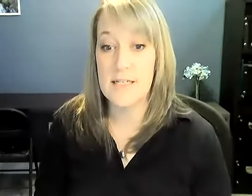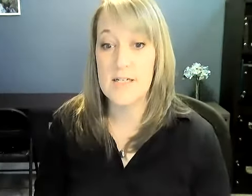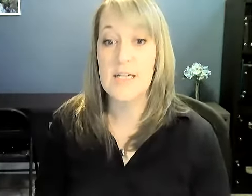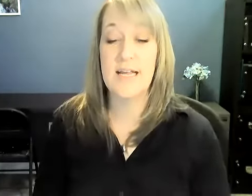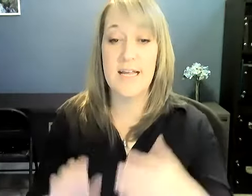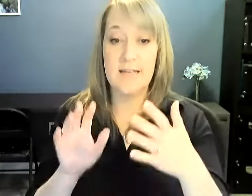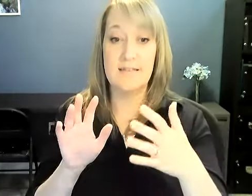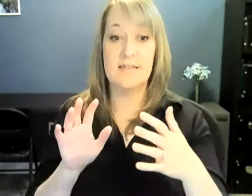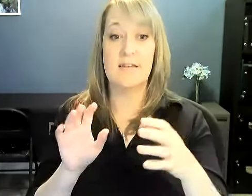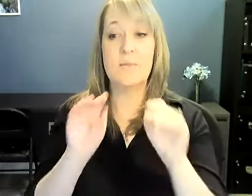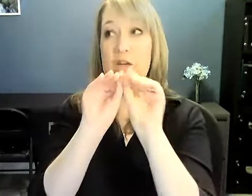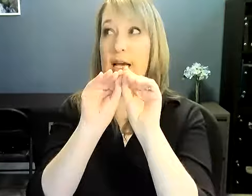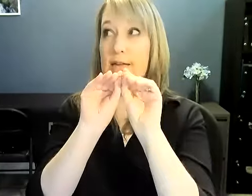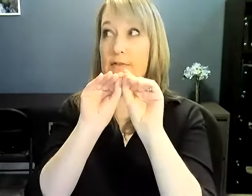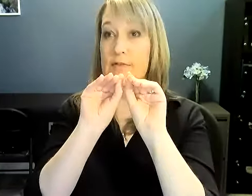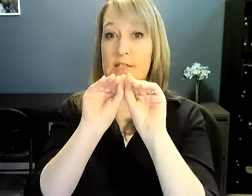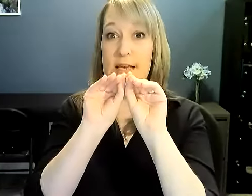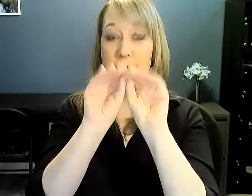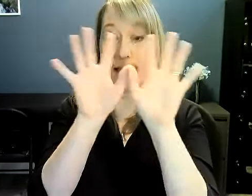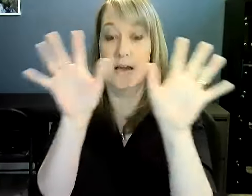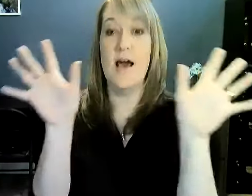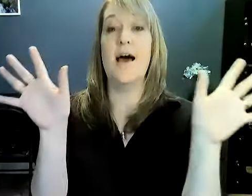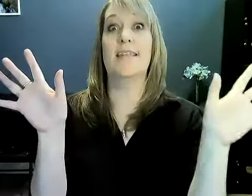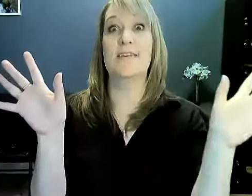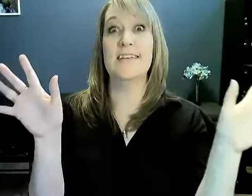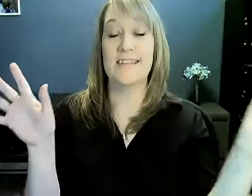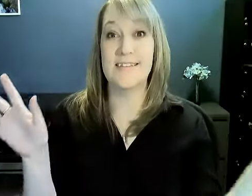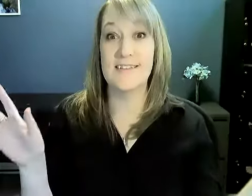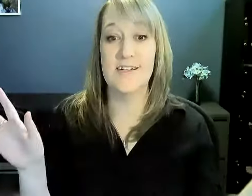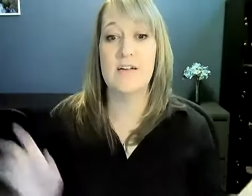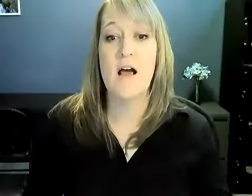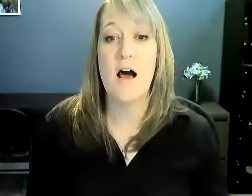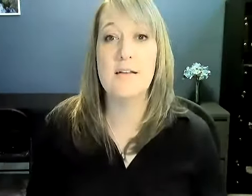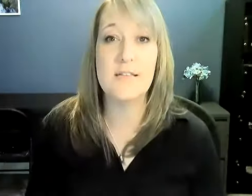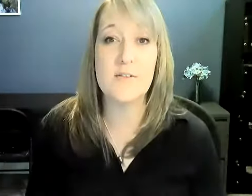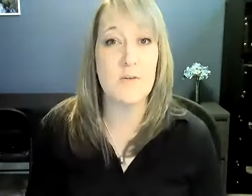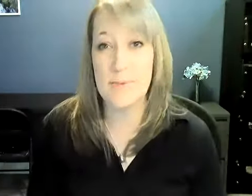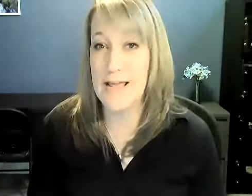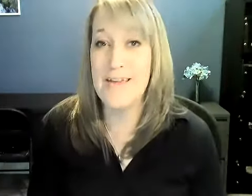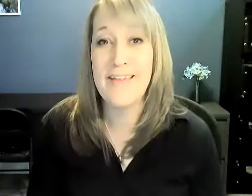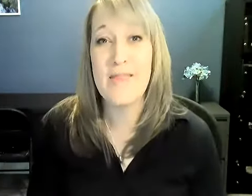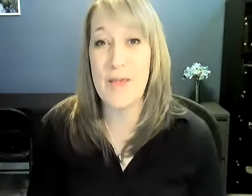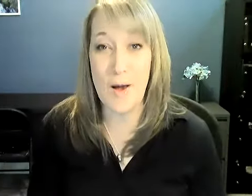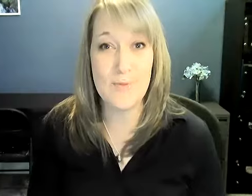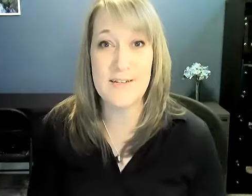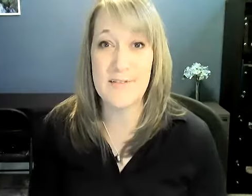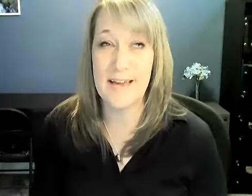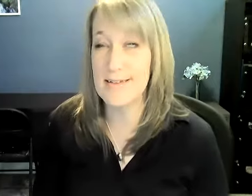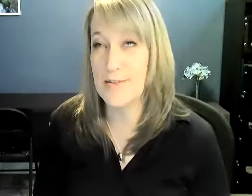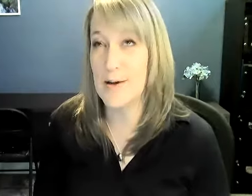Unclear is, I mean, you can kind of envision that, right? Like, there it is. That's clear. Unclear is going to be the opposite of that. It's not the